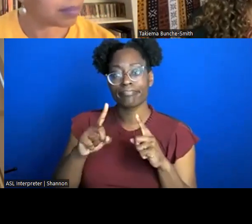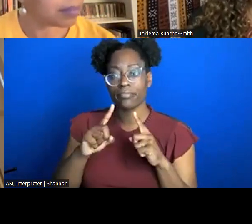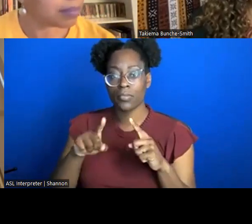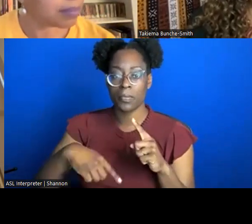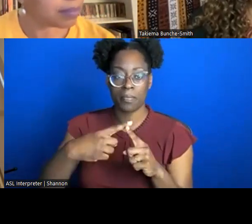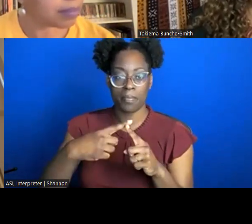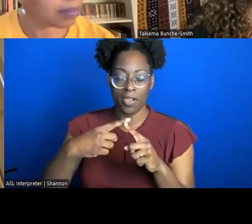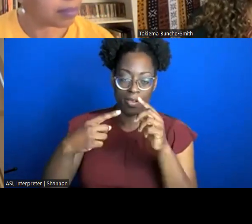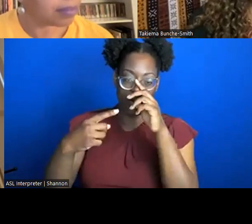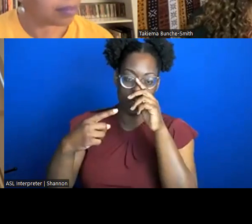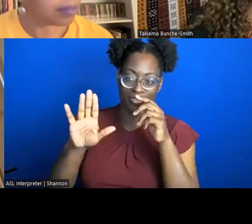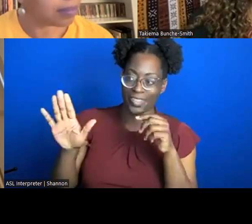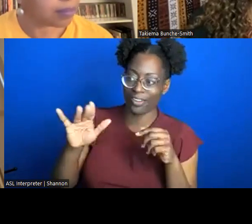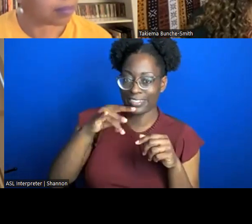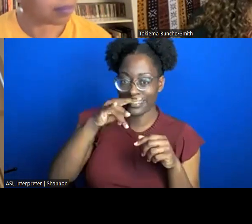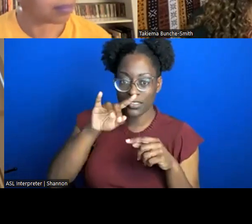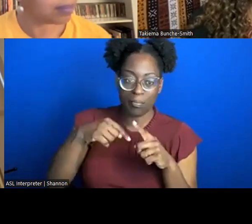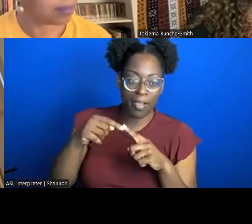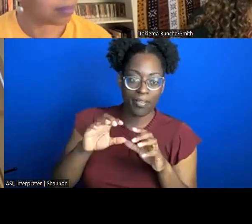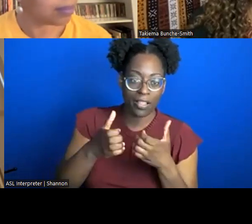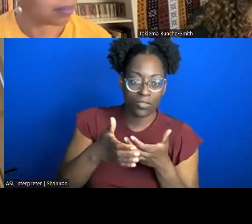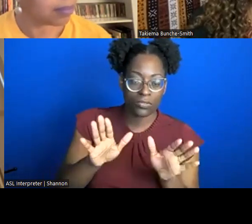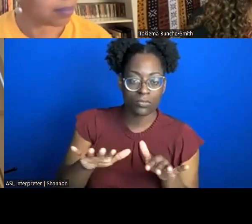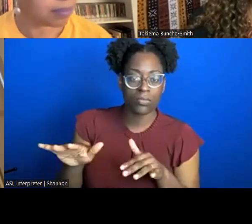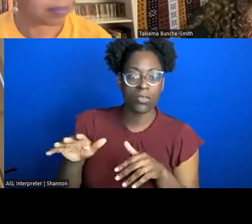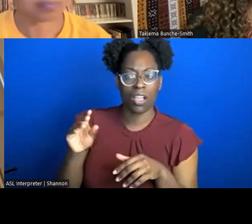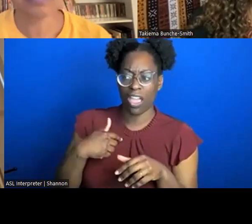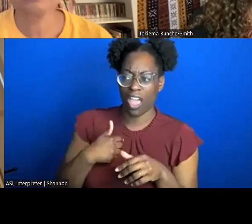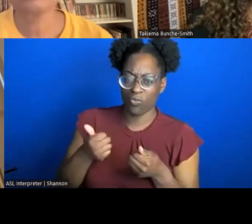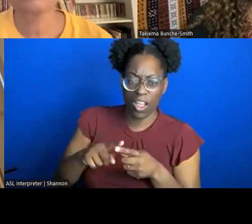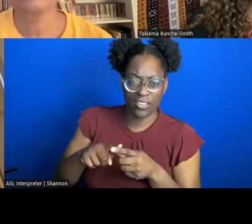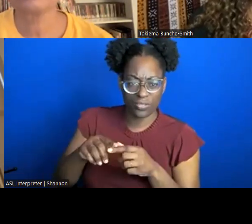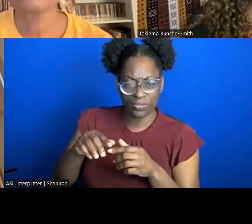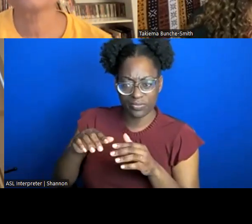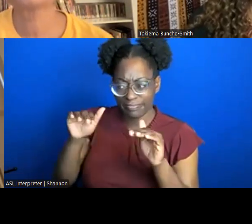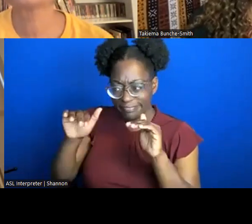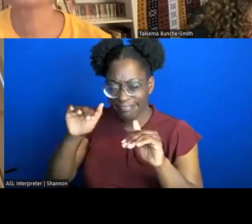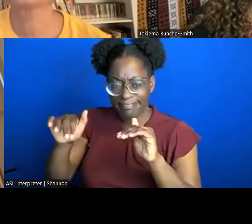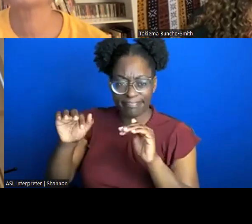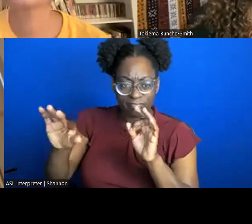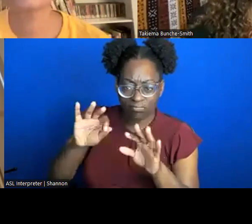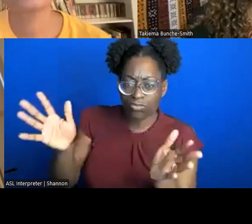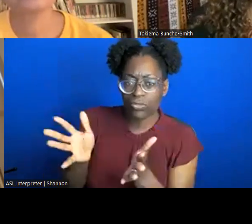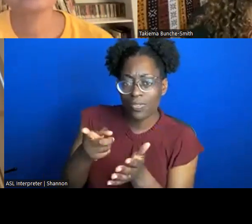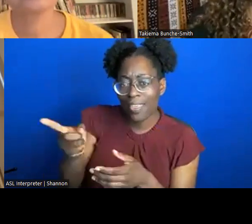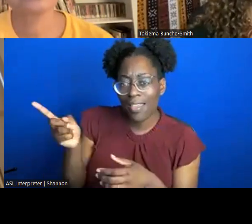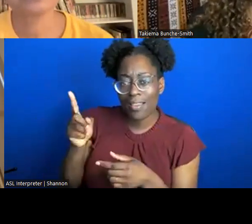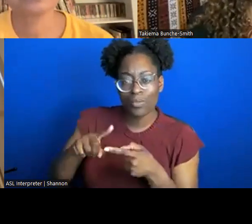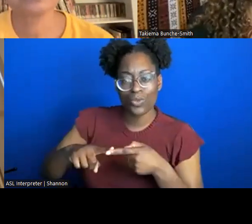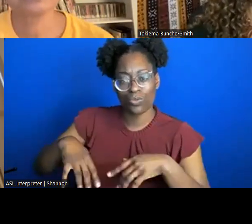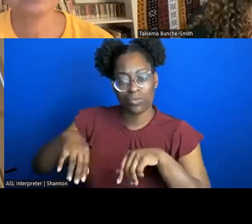more white folks really stepping into that and helping to drive the discussion, that's going to have massive